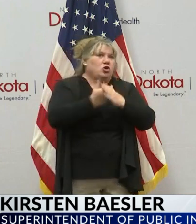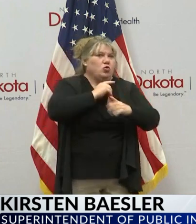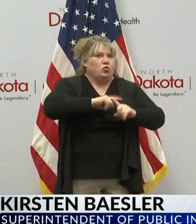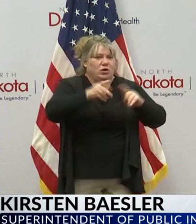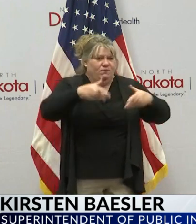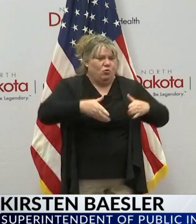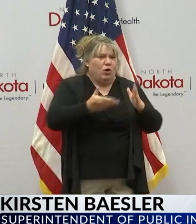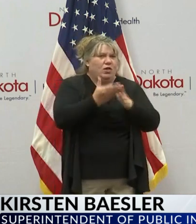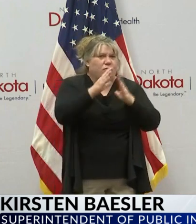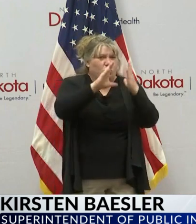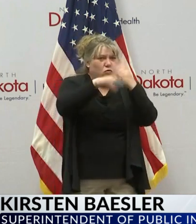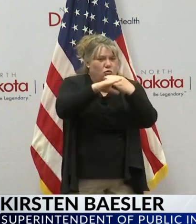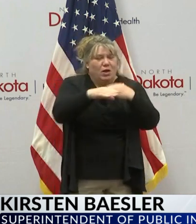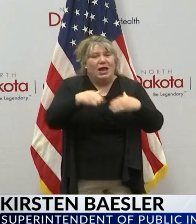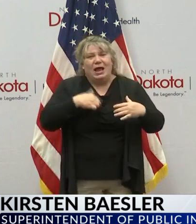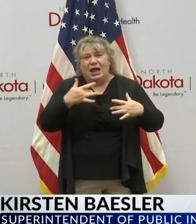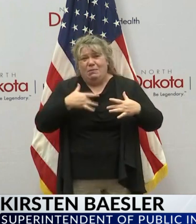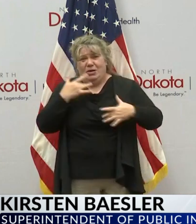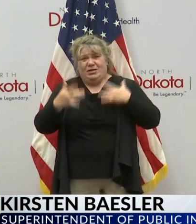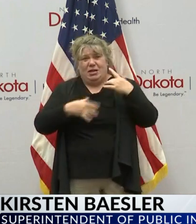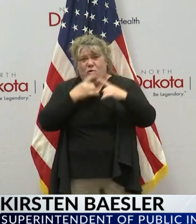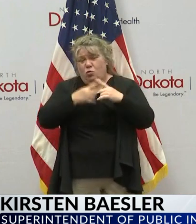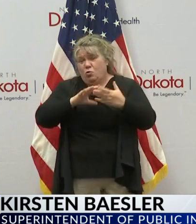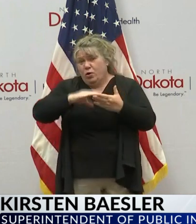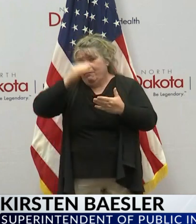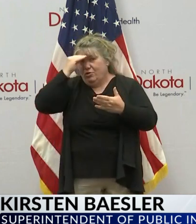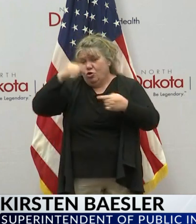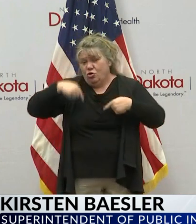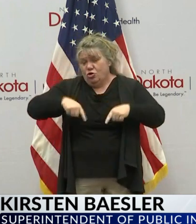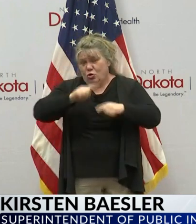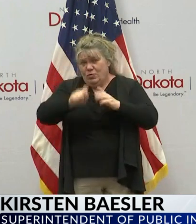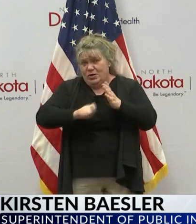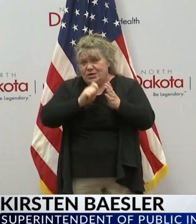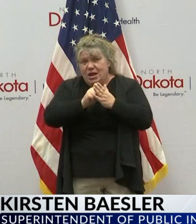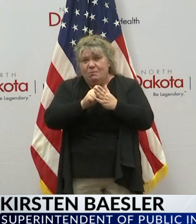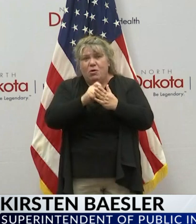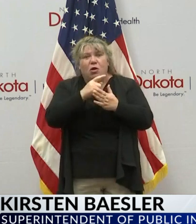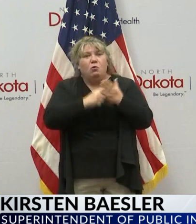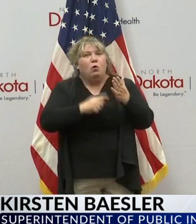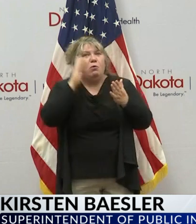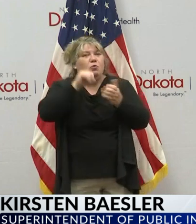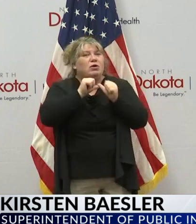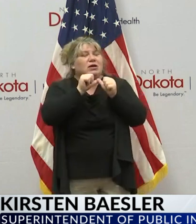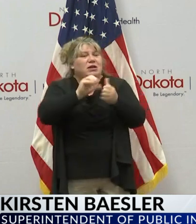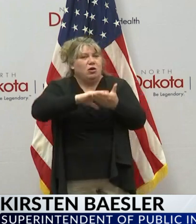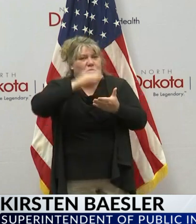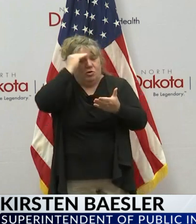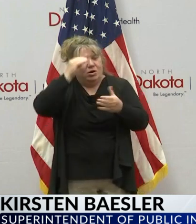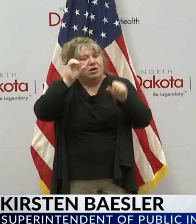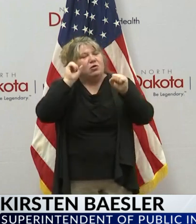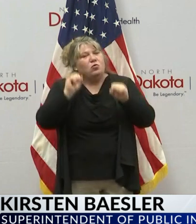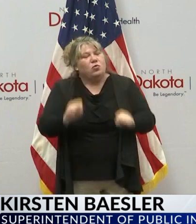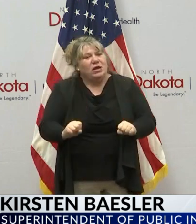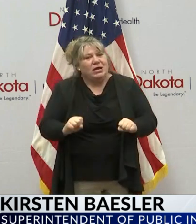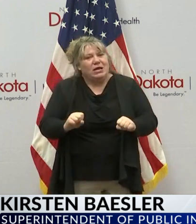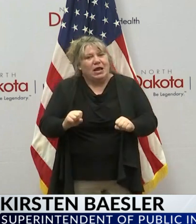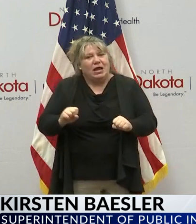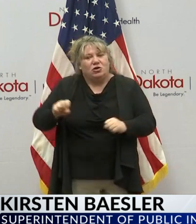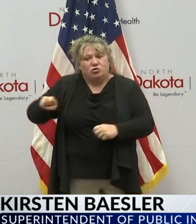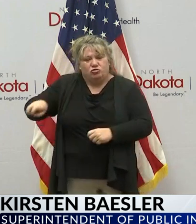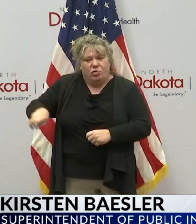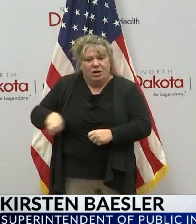way. And I'm excited about what we've learned during this opportunity and what we'll continue to learn, that we can transition